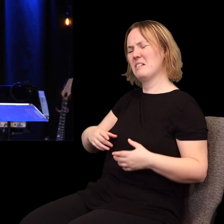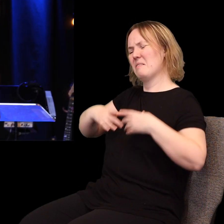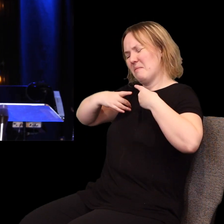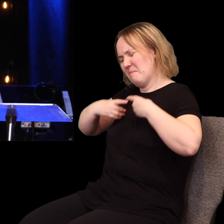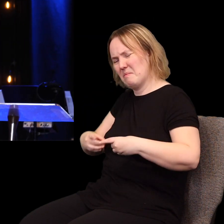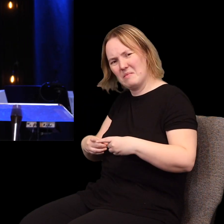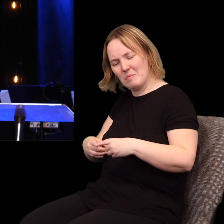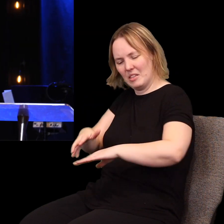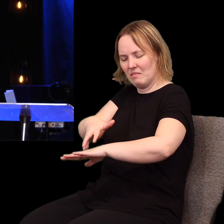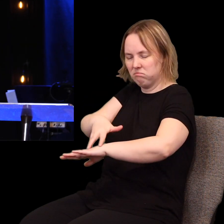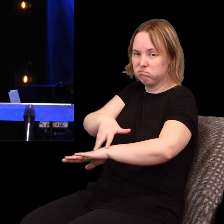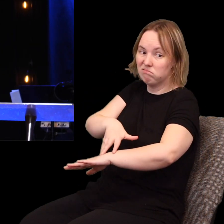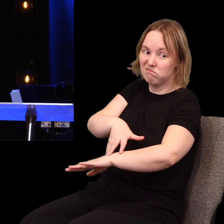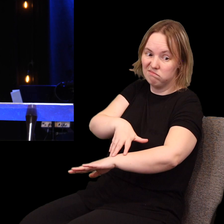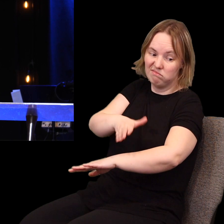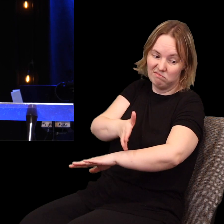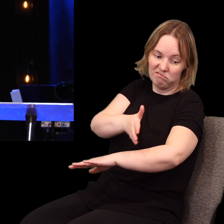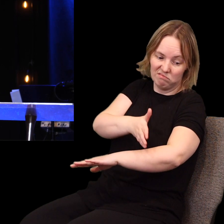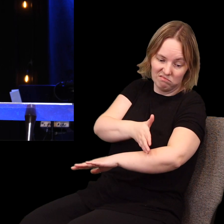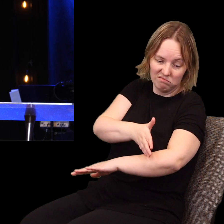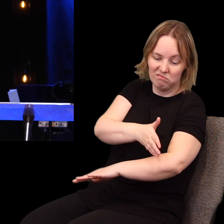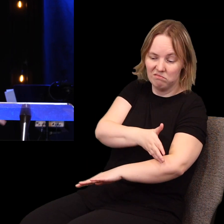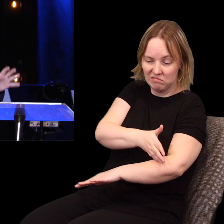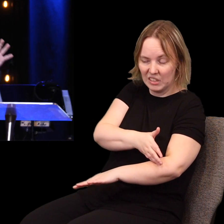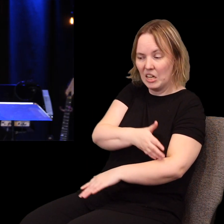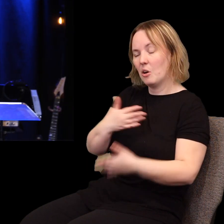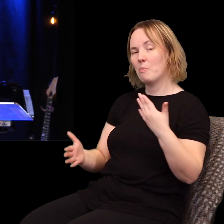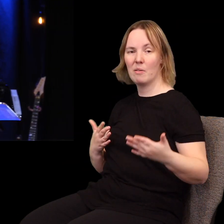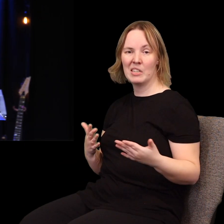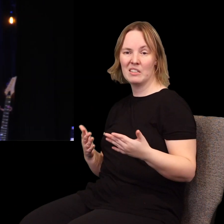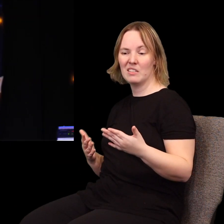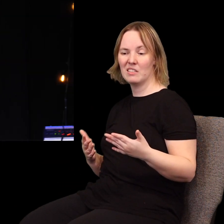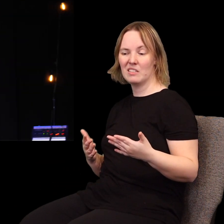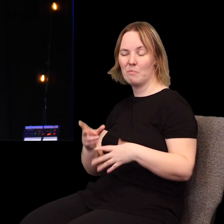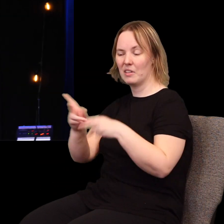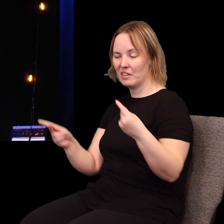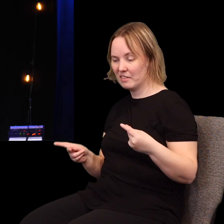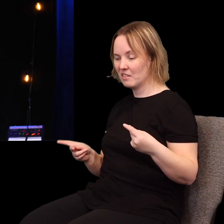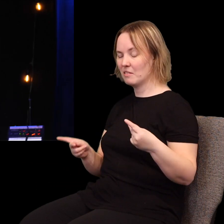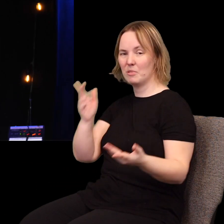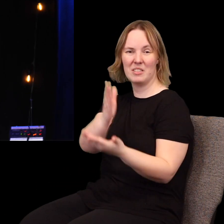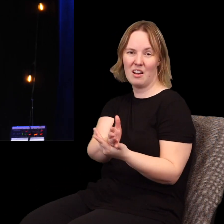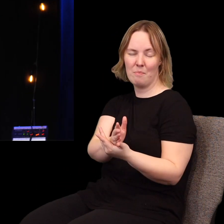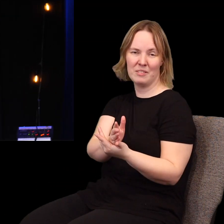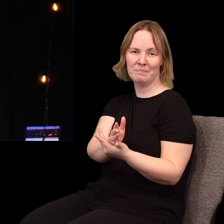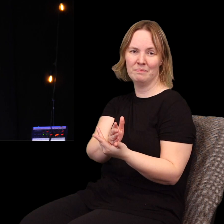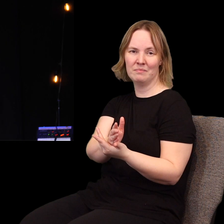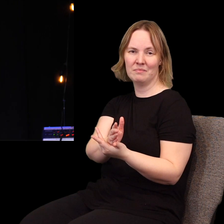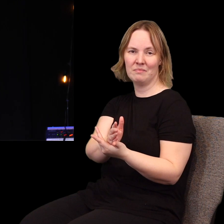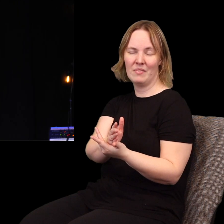discouraged by either the slow progress you've seen or by the fact that maybe some area seems to be shut